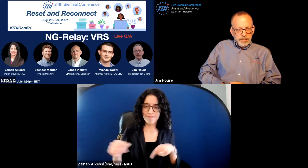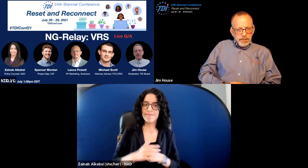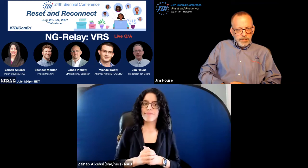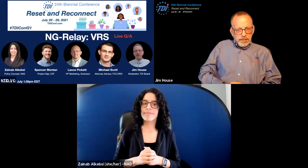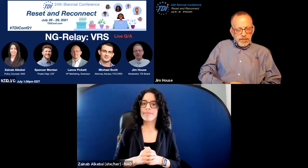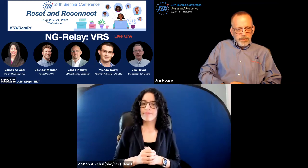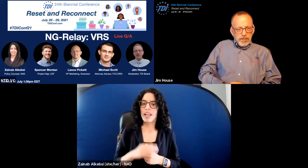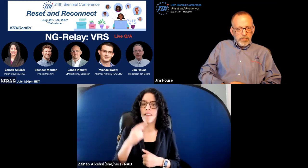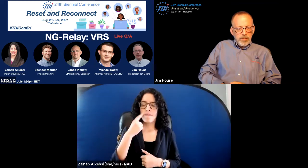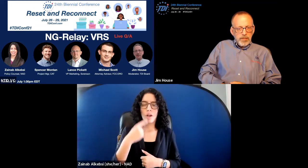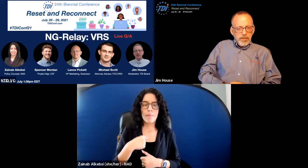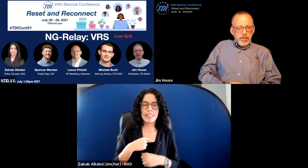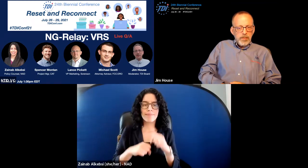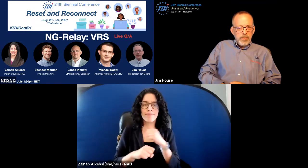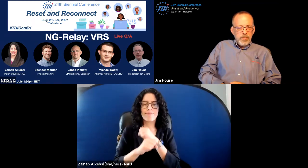missing.